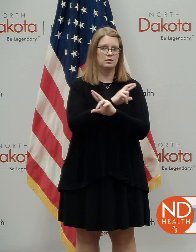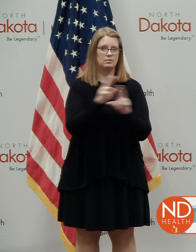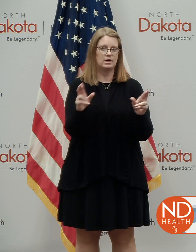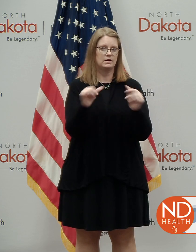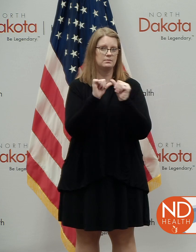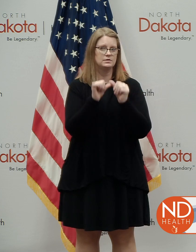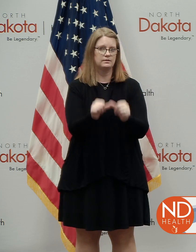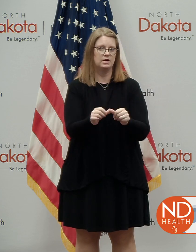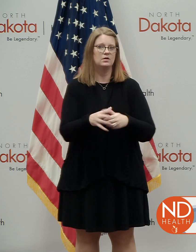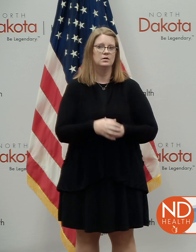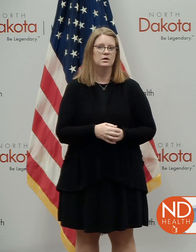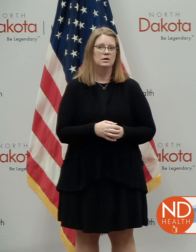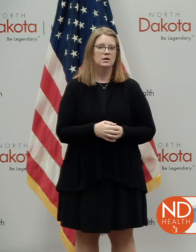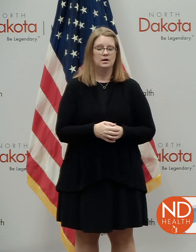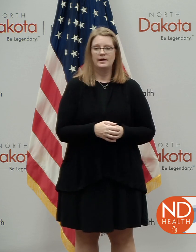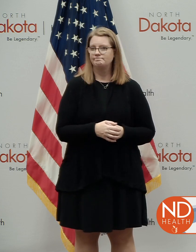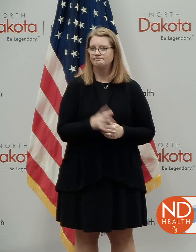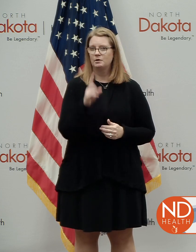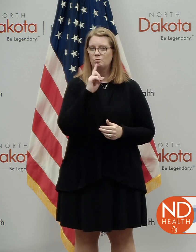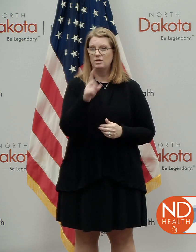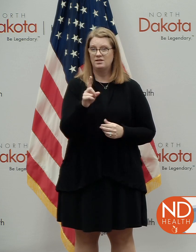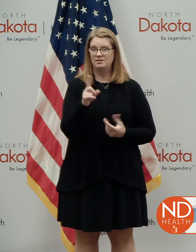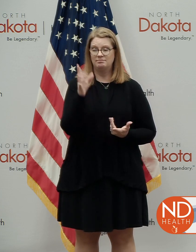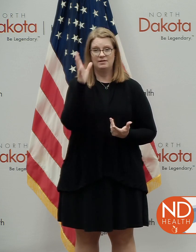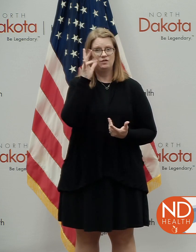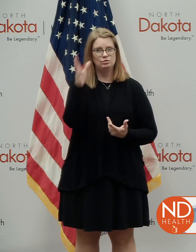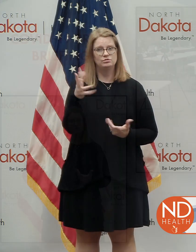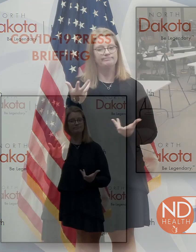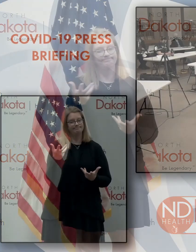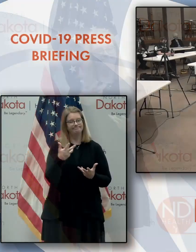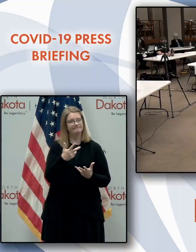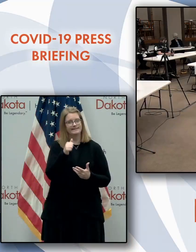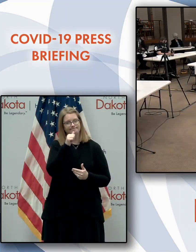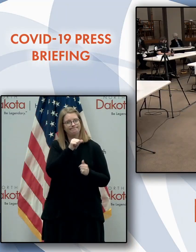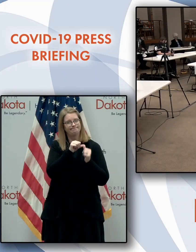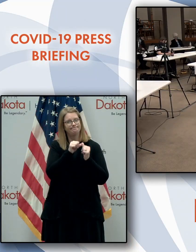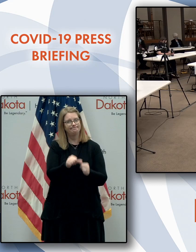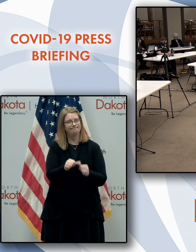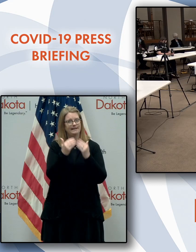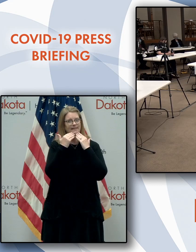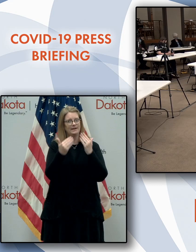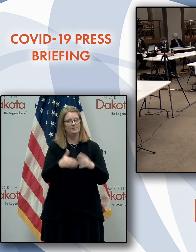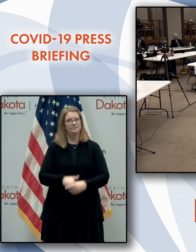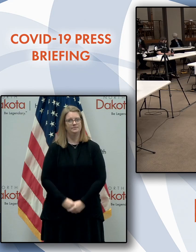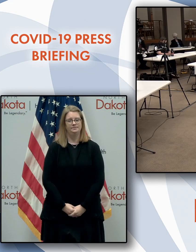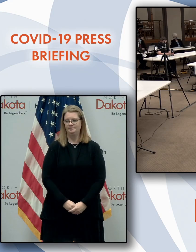through this, and we know we have a long road ahead of us. So, thank you.